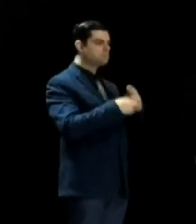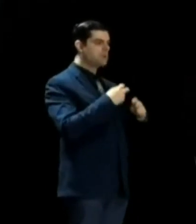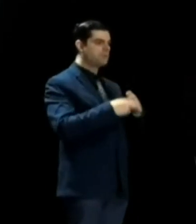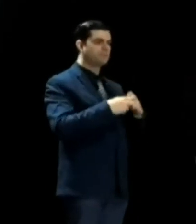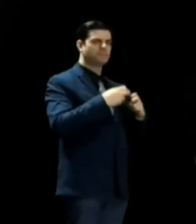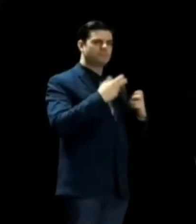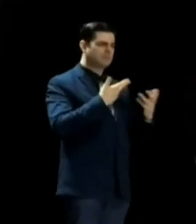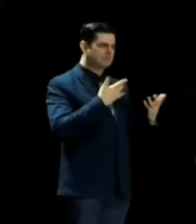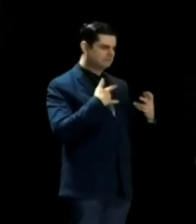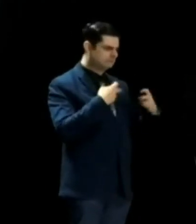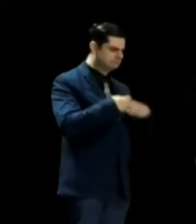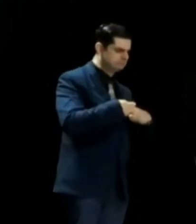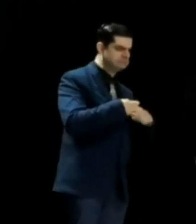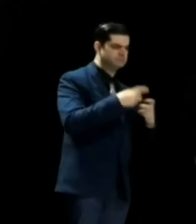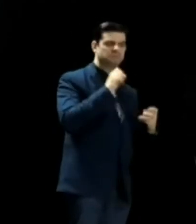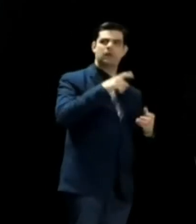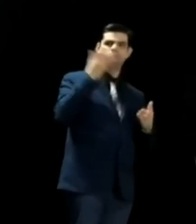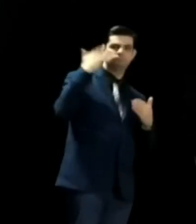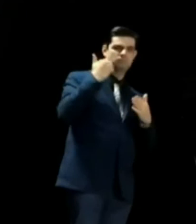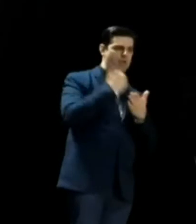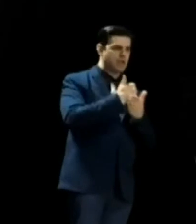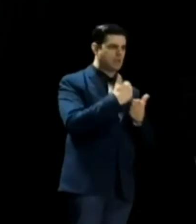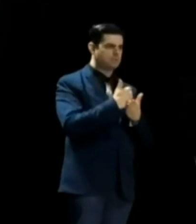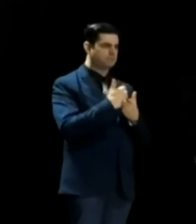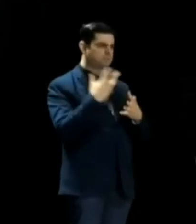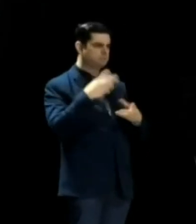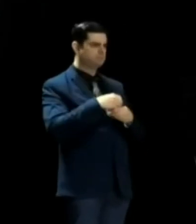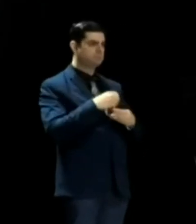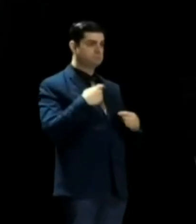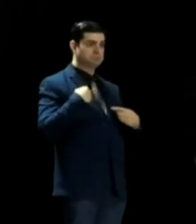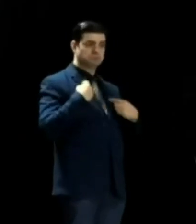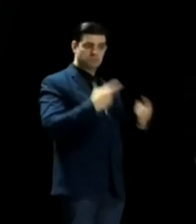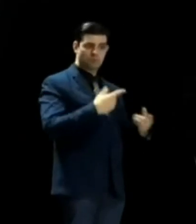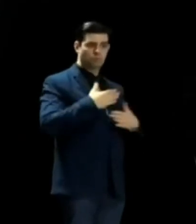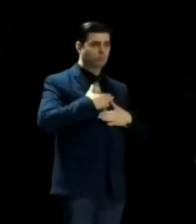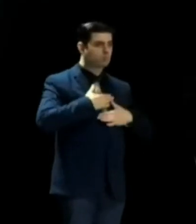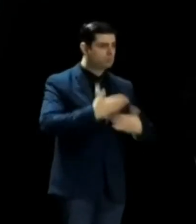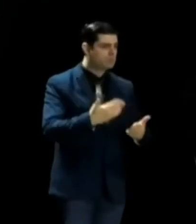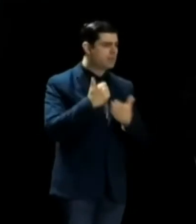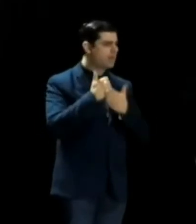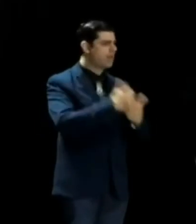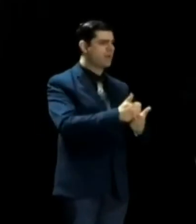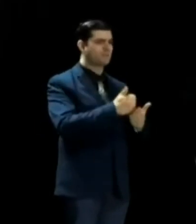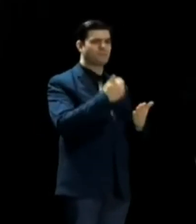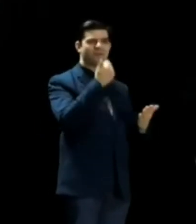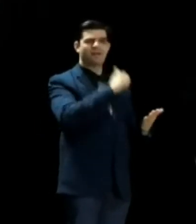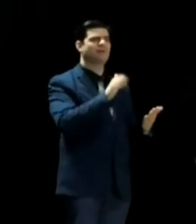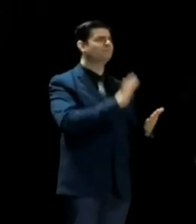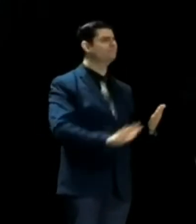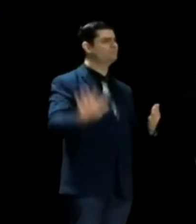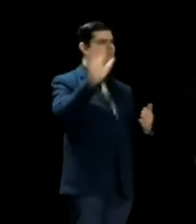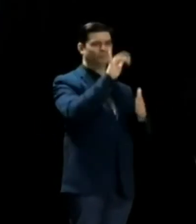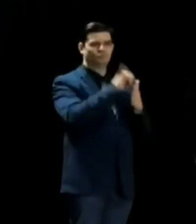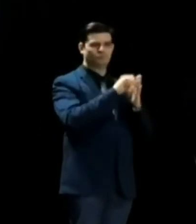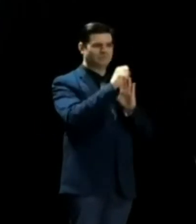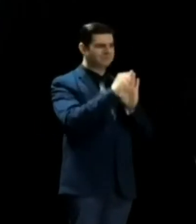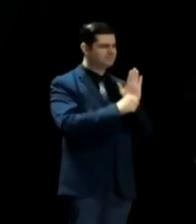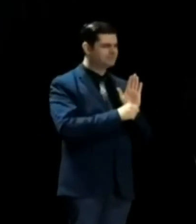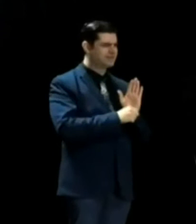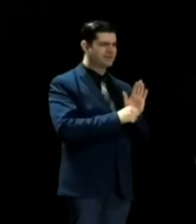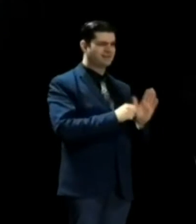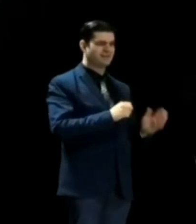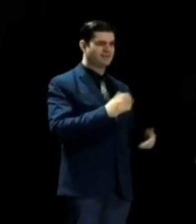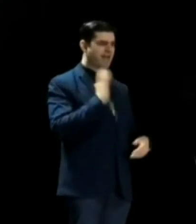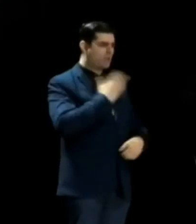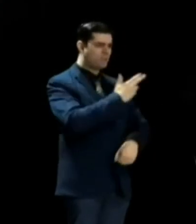what we've done and what we're willing to do for anybody in New York State throughout this process. Our hospitals have led, our